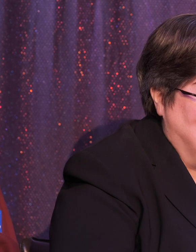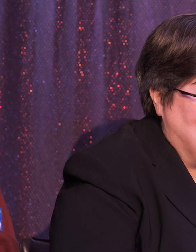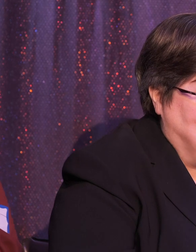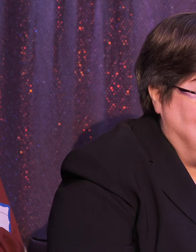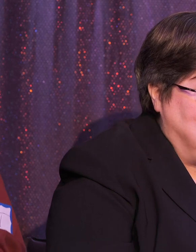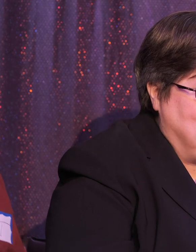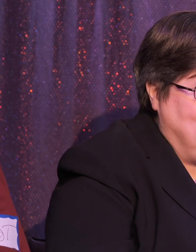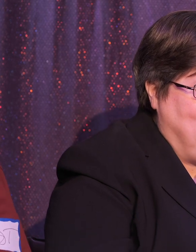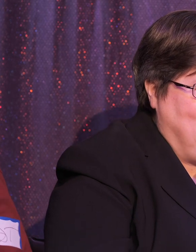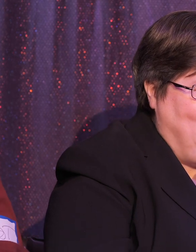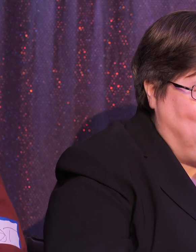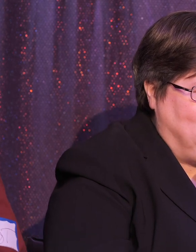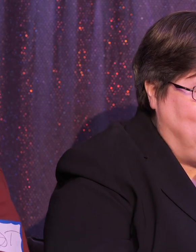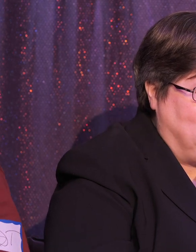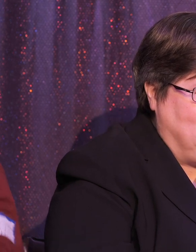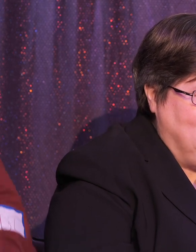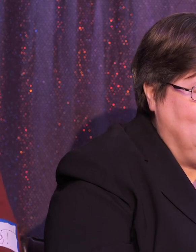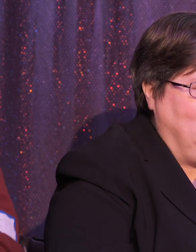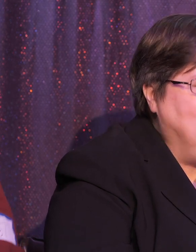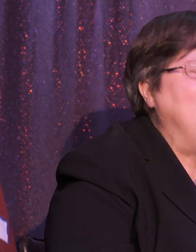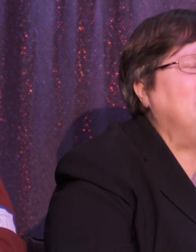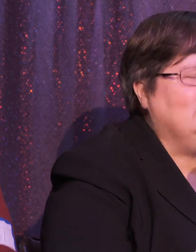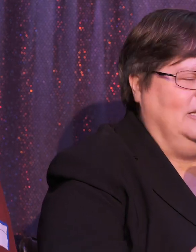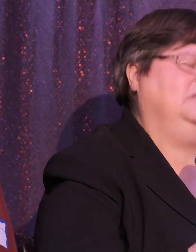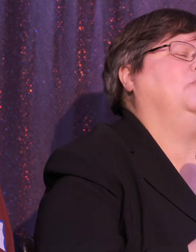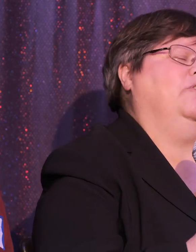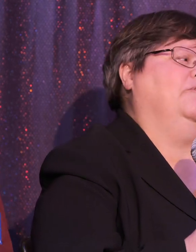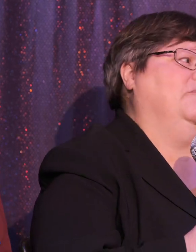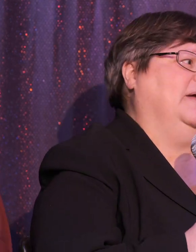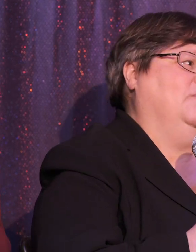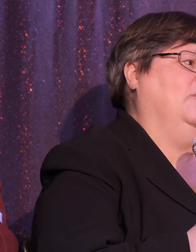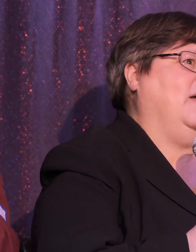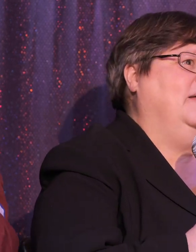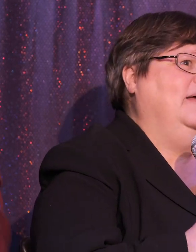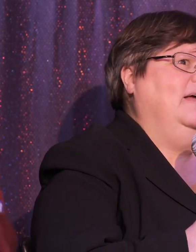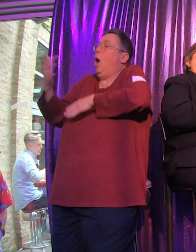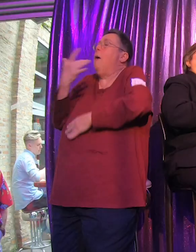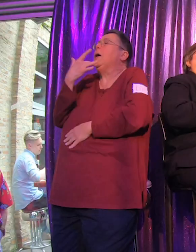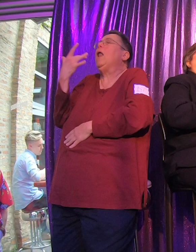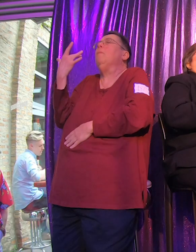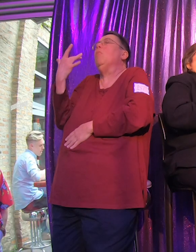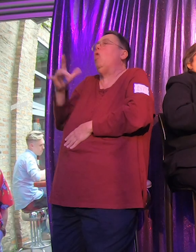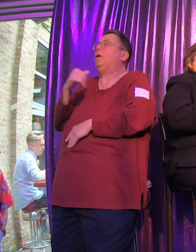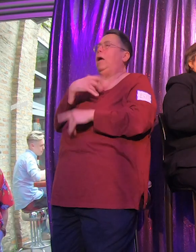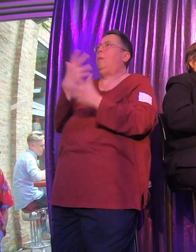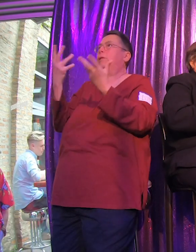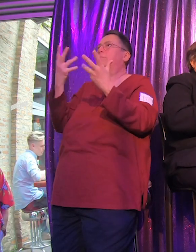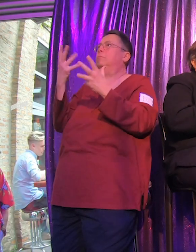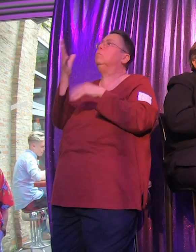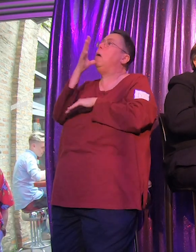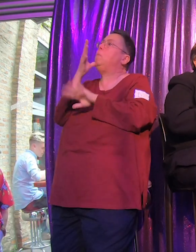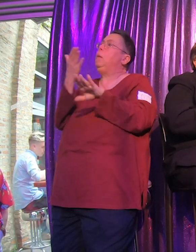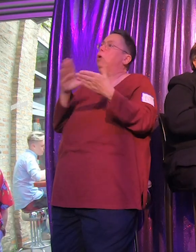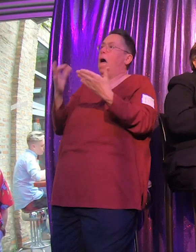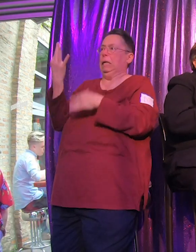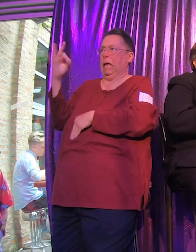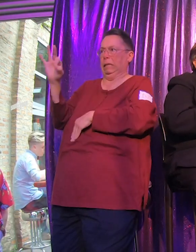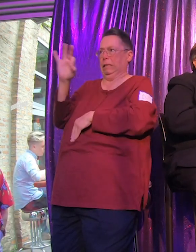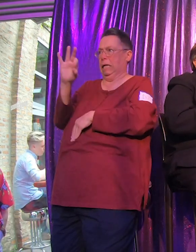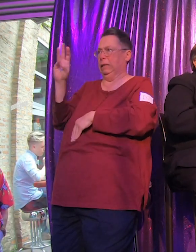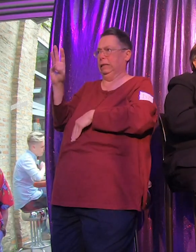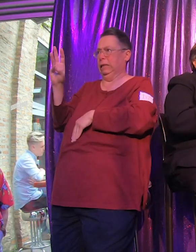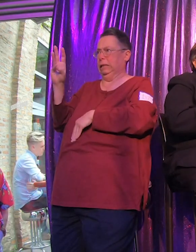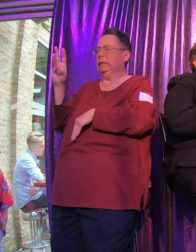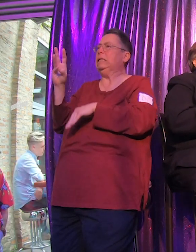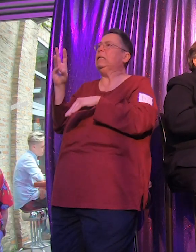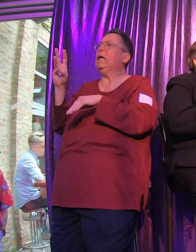all the stuff. She was immensely supportive of my career. I you know, she died in 1996, and I